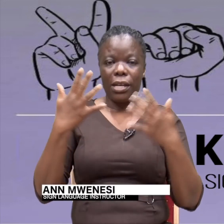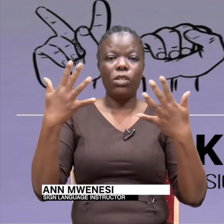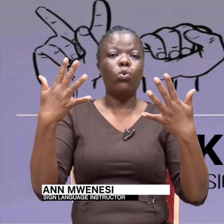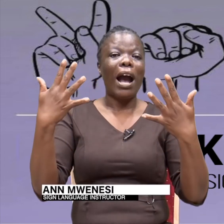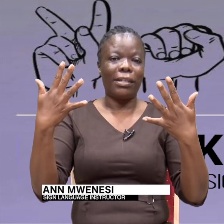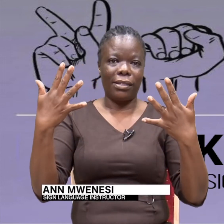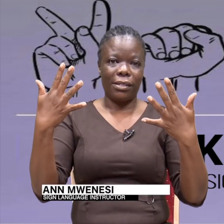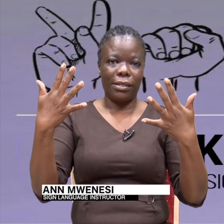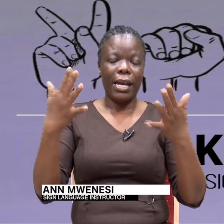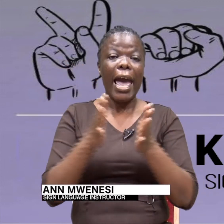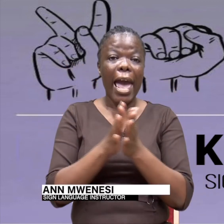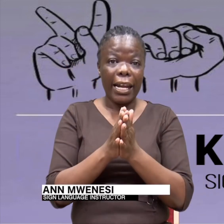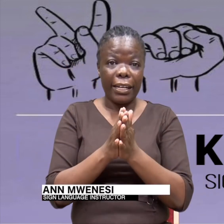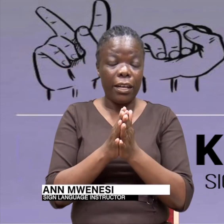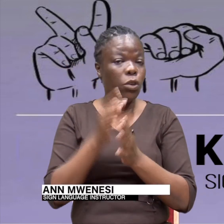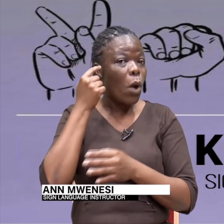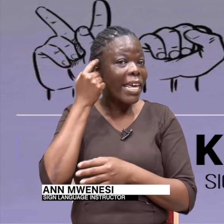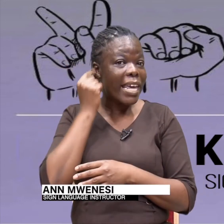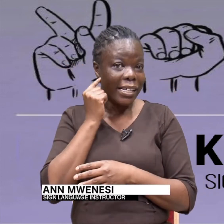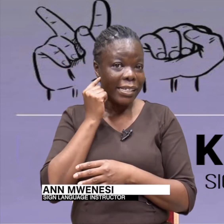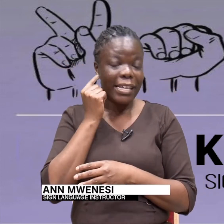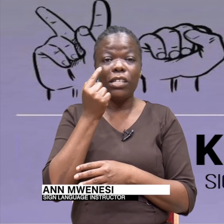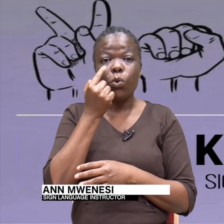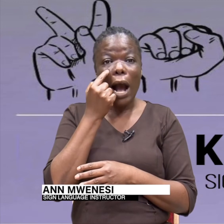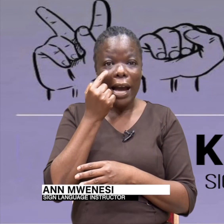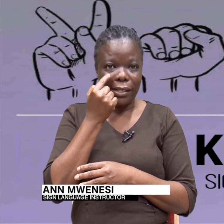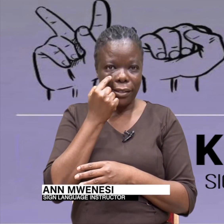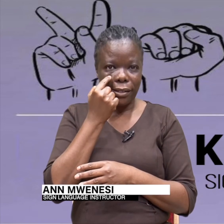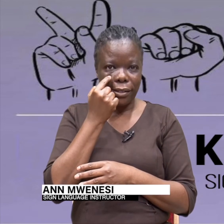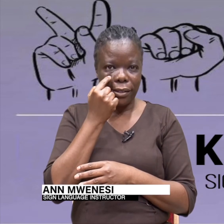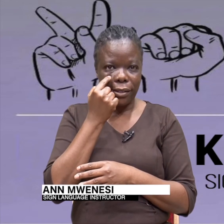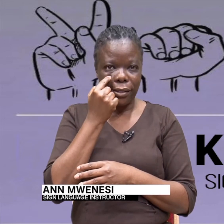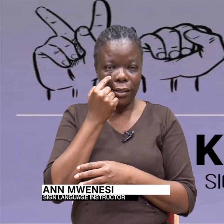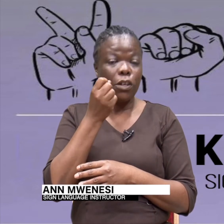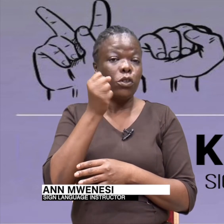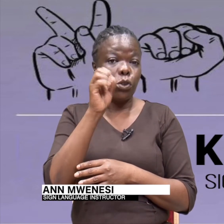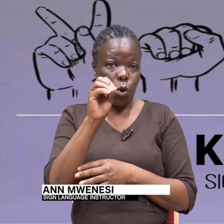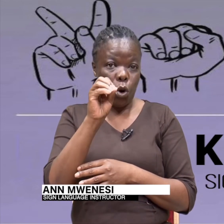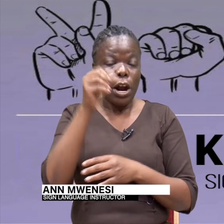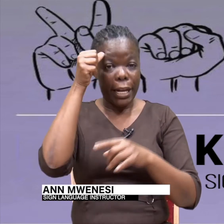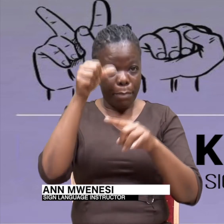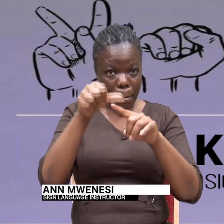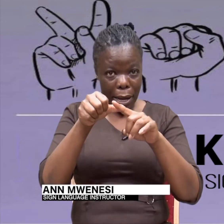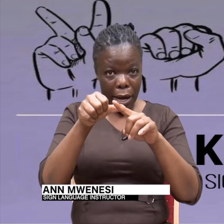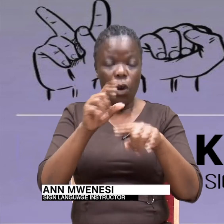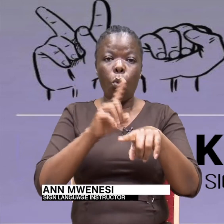your hands, and your ears is your eyes. So remember, when